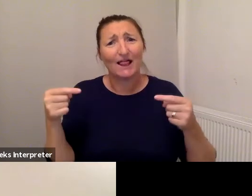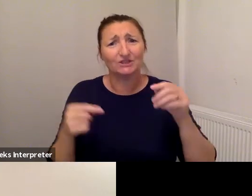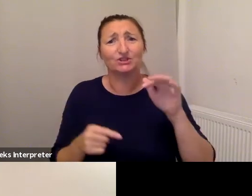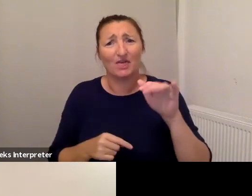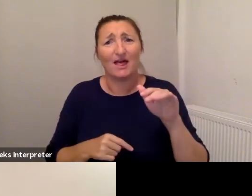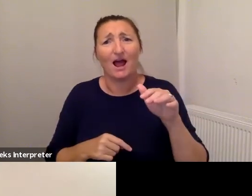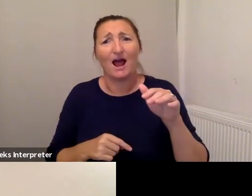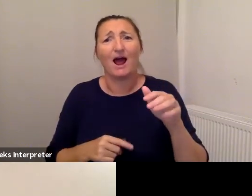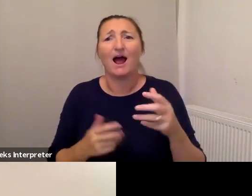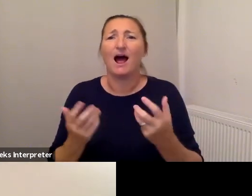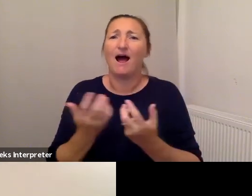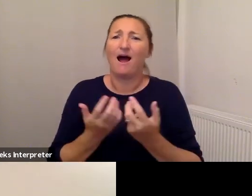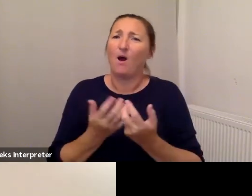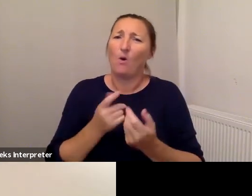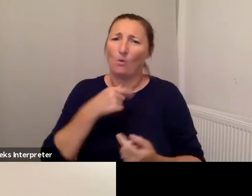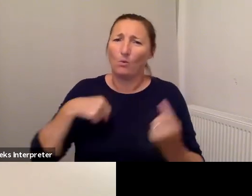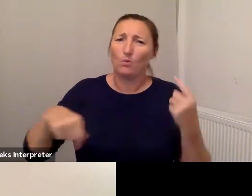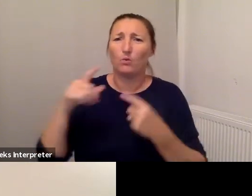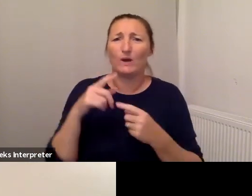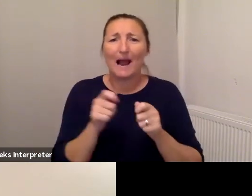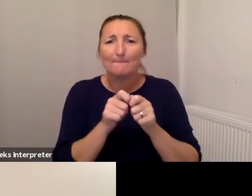measures that bring